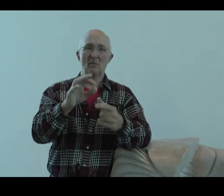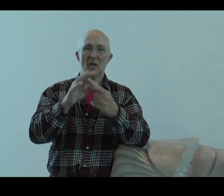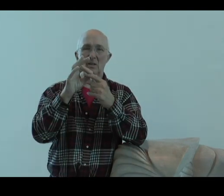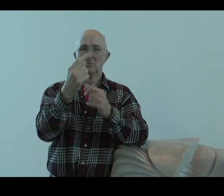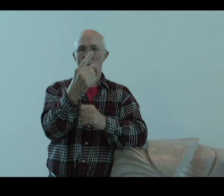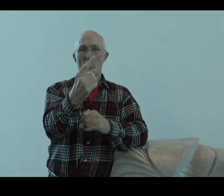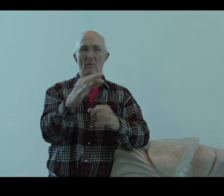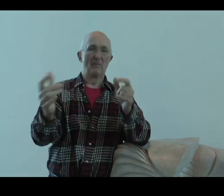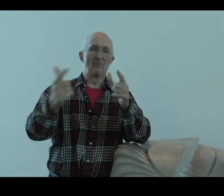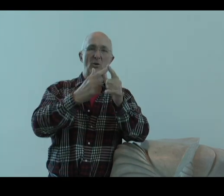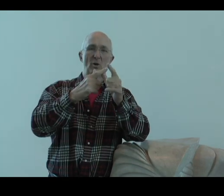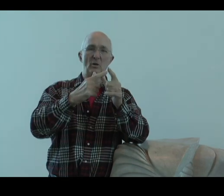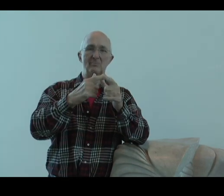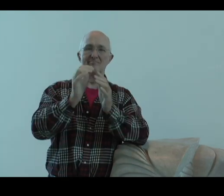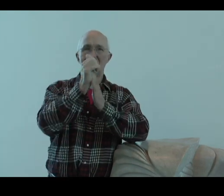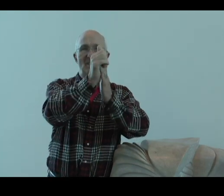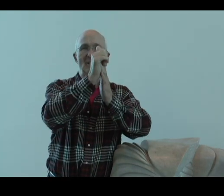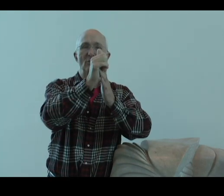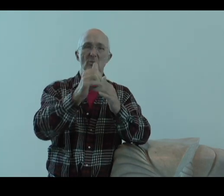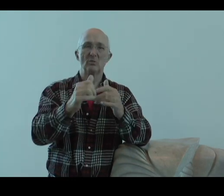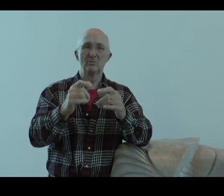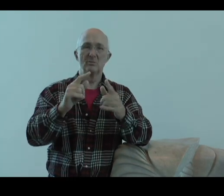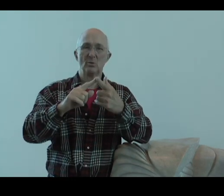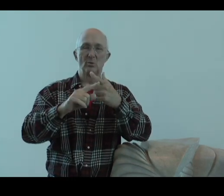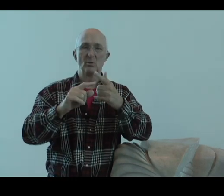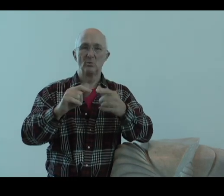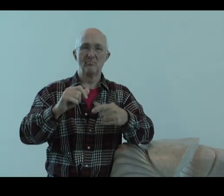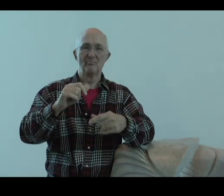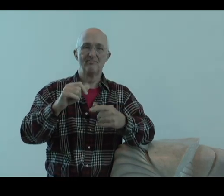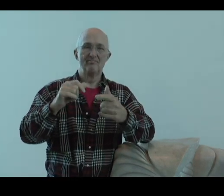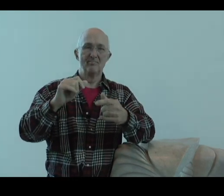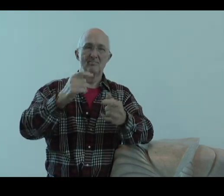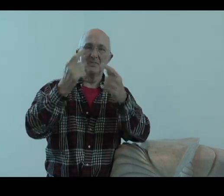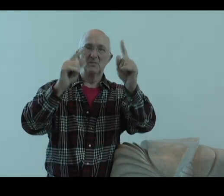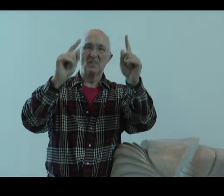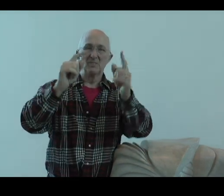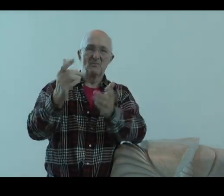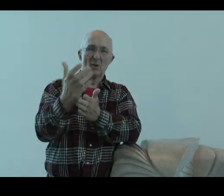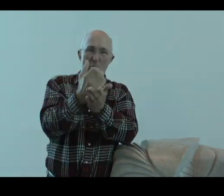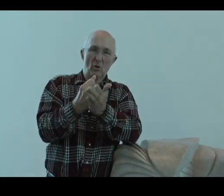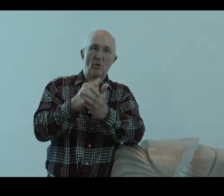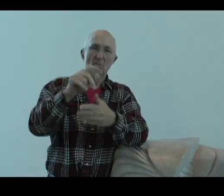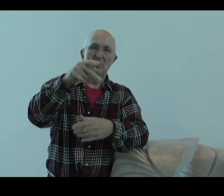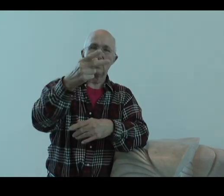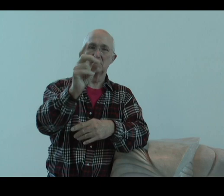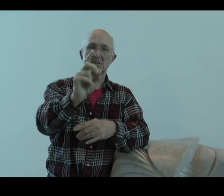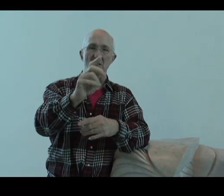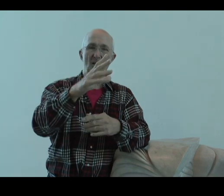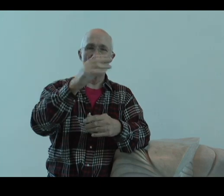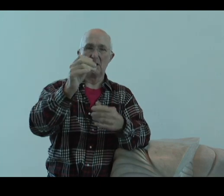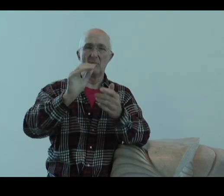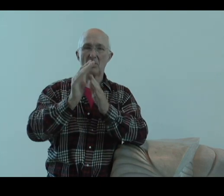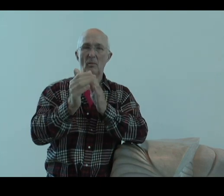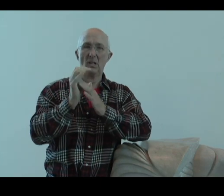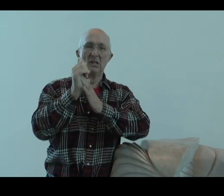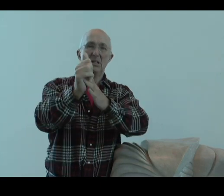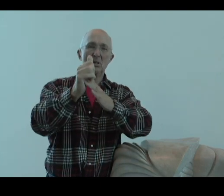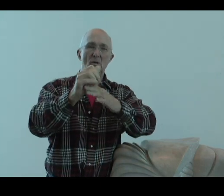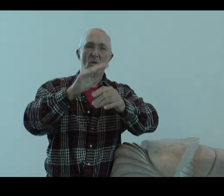up to him. He is one of the first leaders to be successful and earn a Ph.D. and become